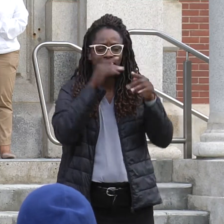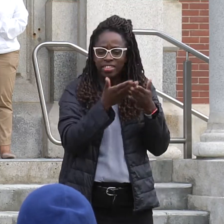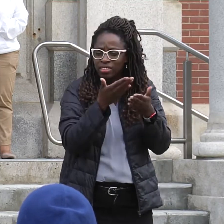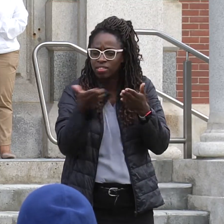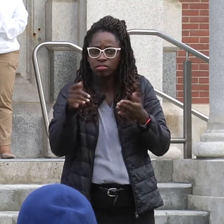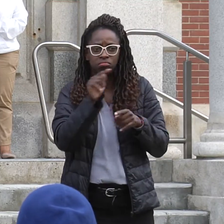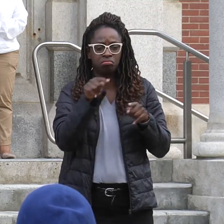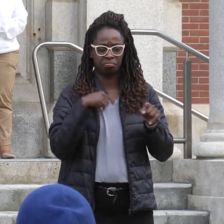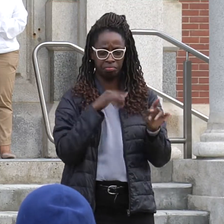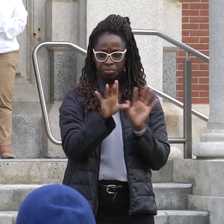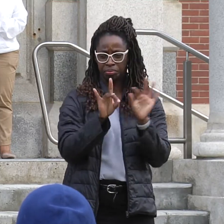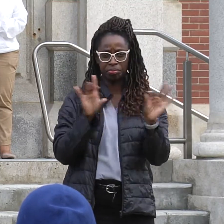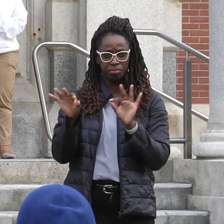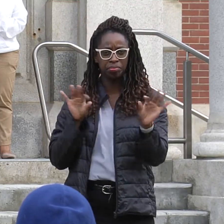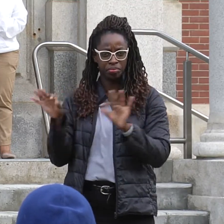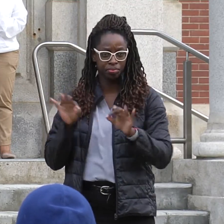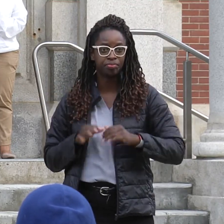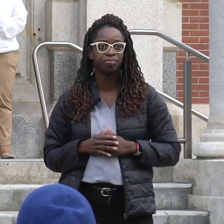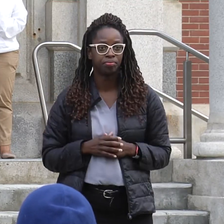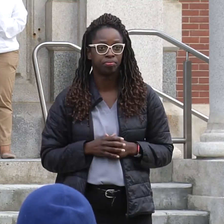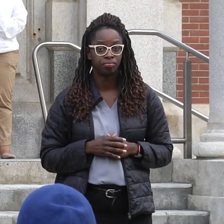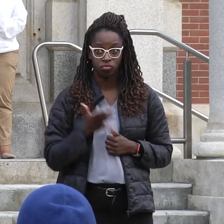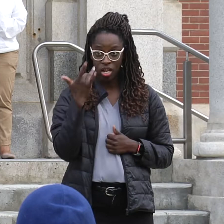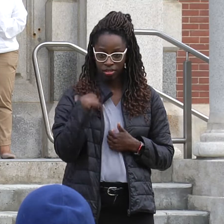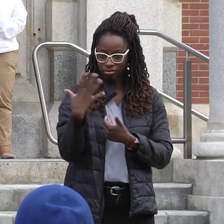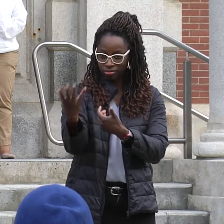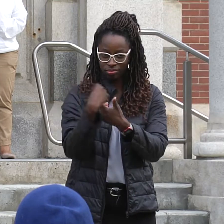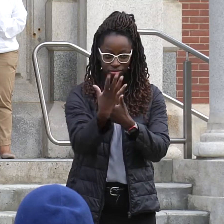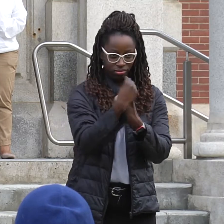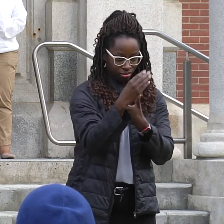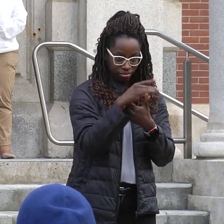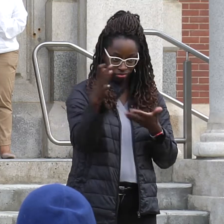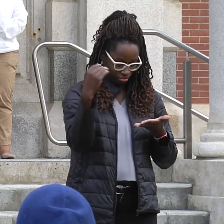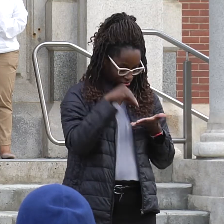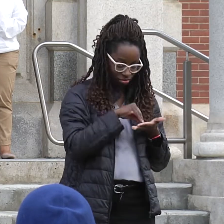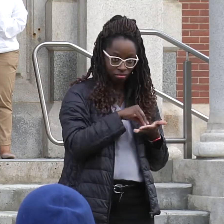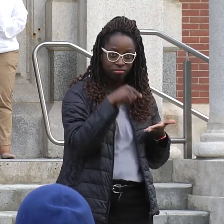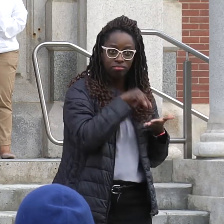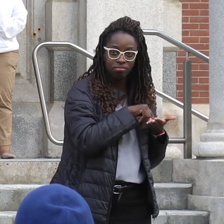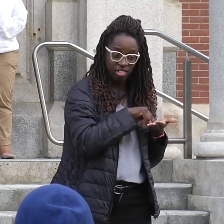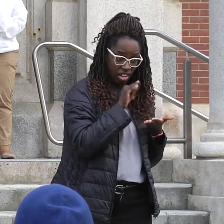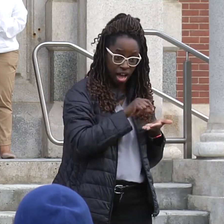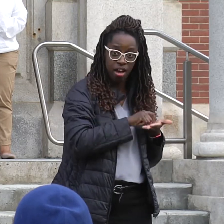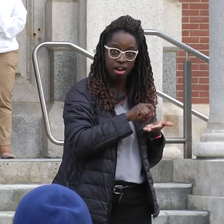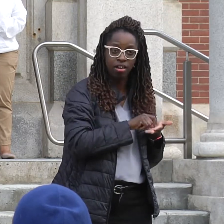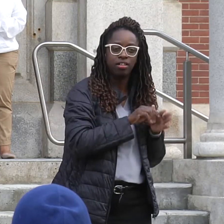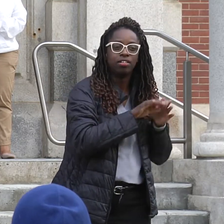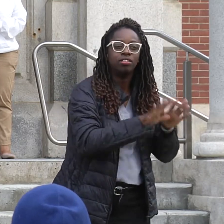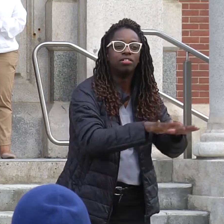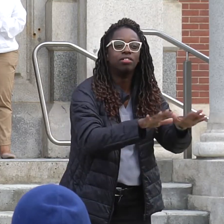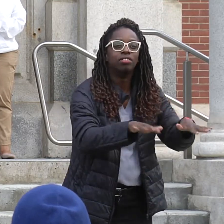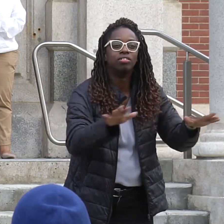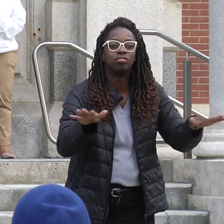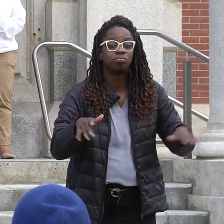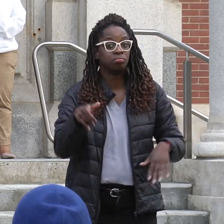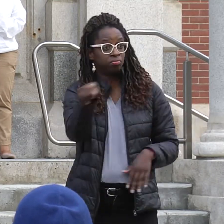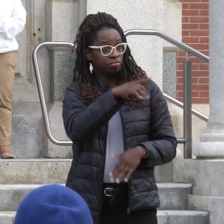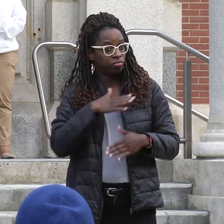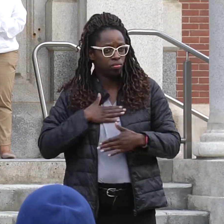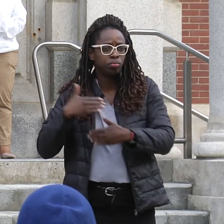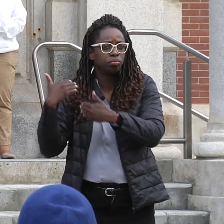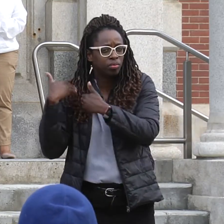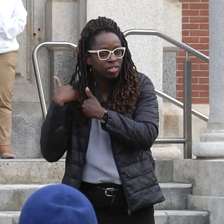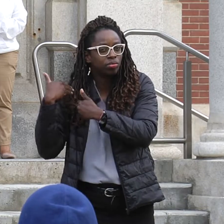carry on, I intend to carry out this with which I am endowed. And it's my responsibility to